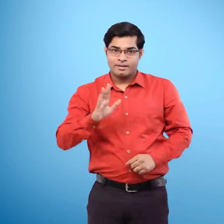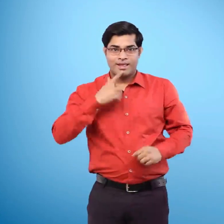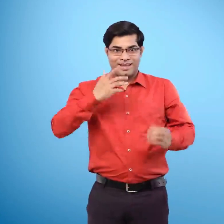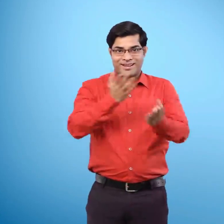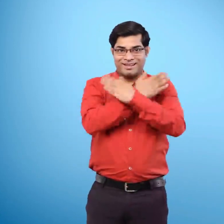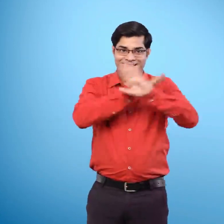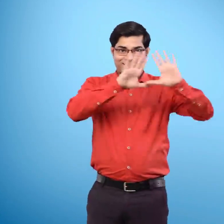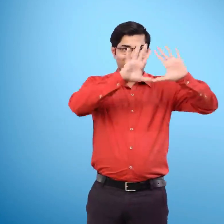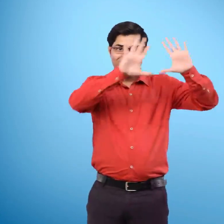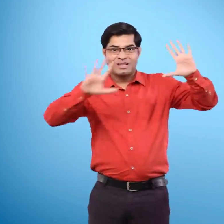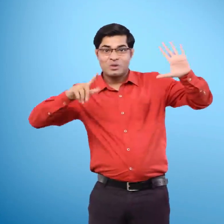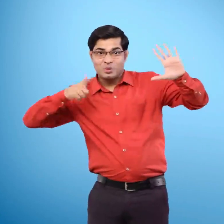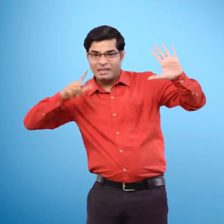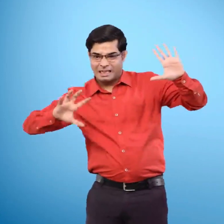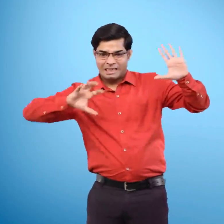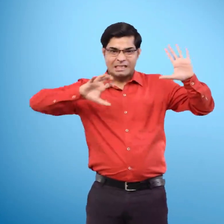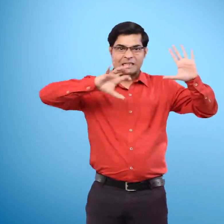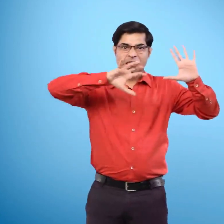Eaten by a rat from one corner.